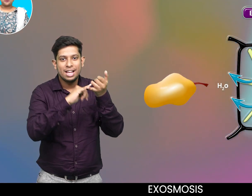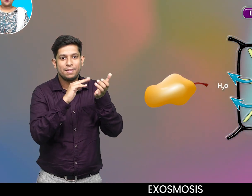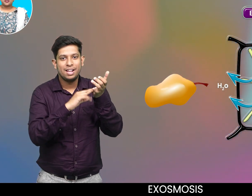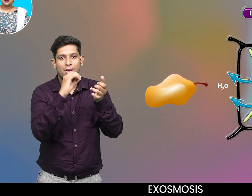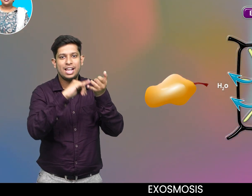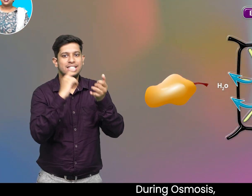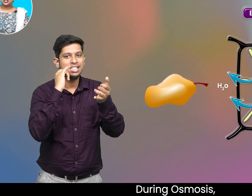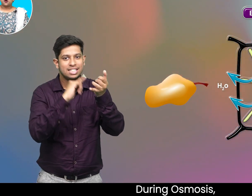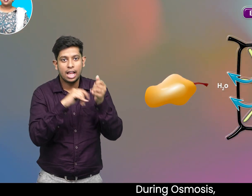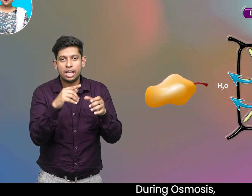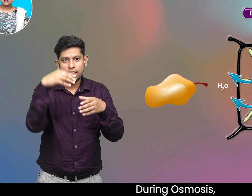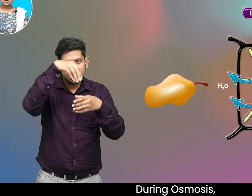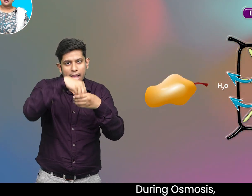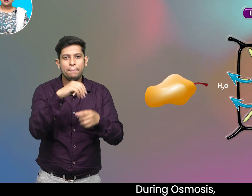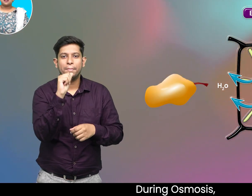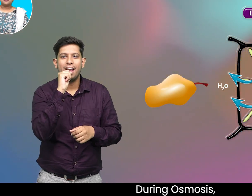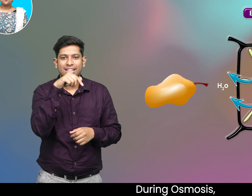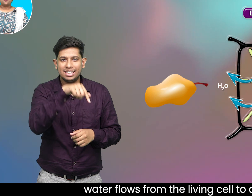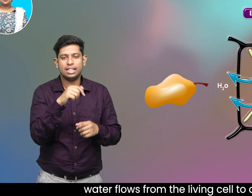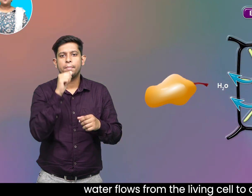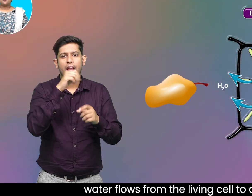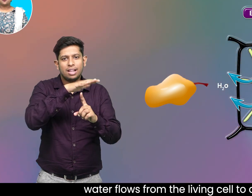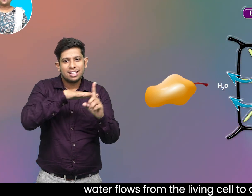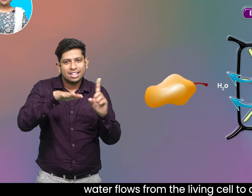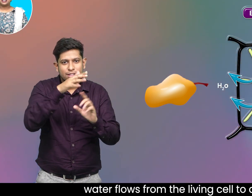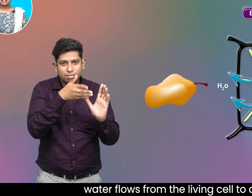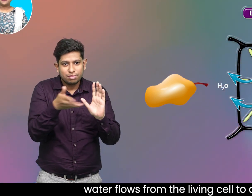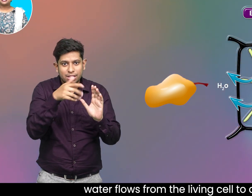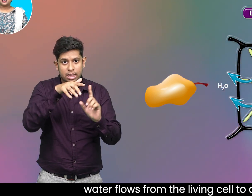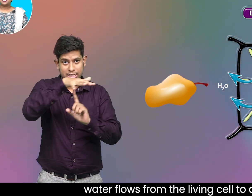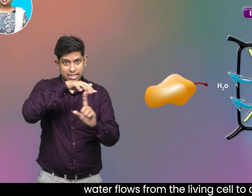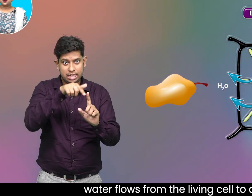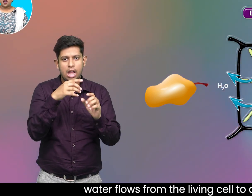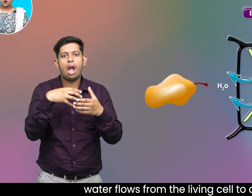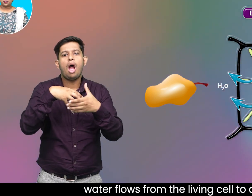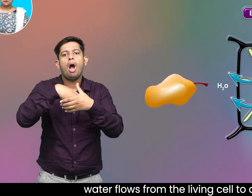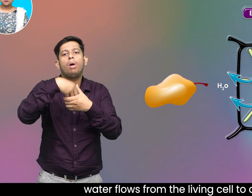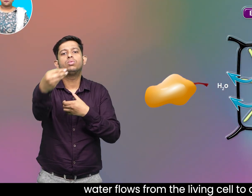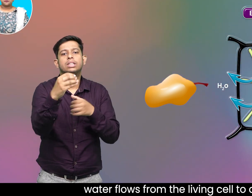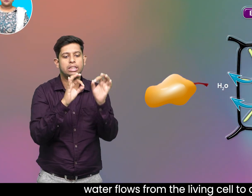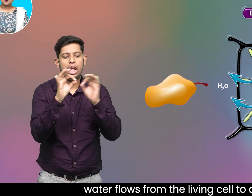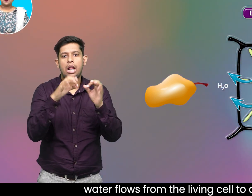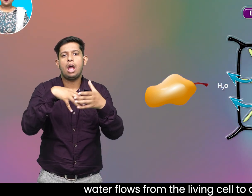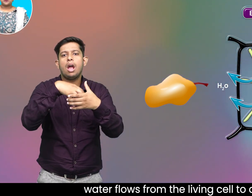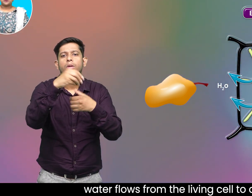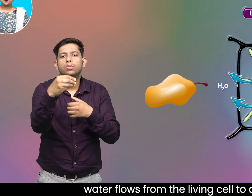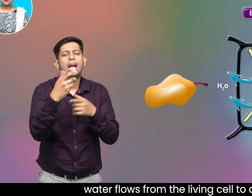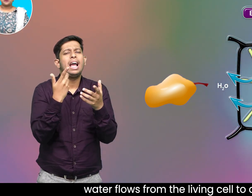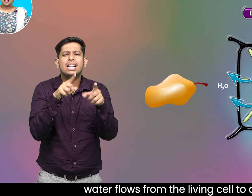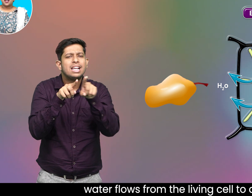Exosmosis. During osmosis, water flows from the living cell to out.